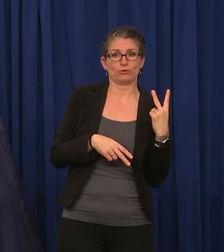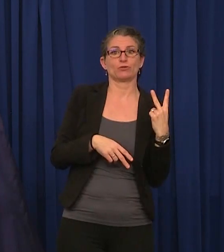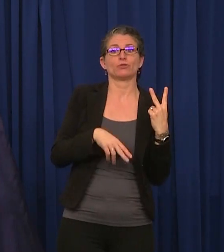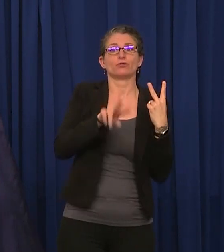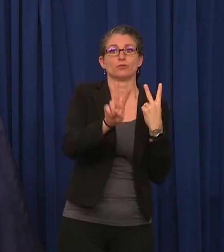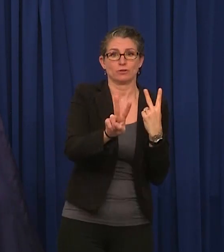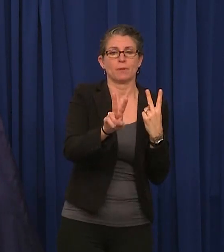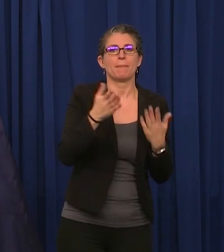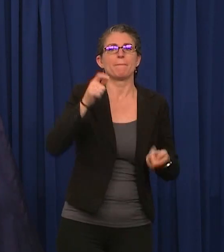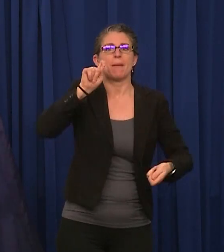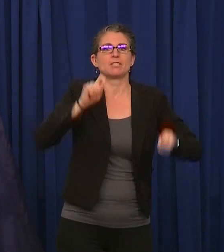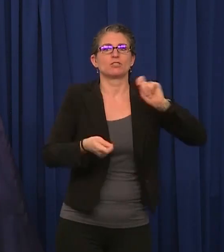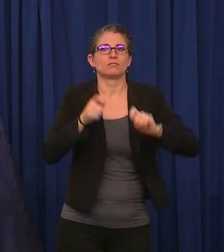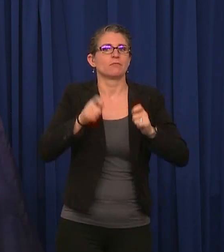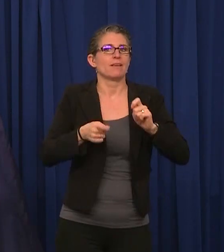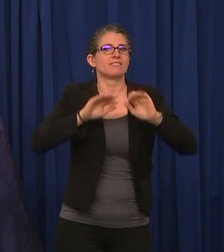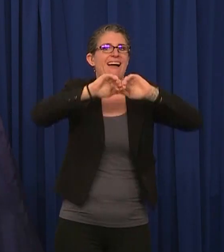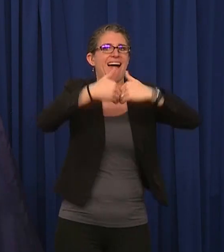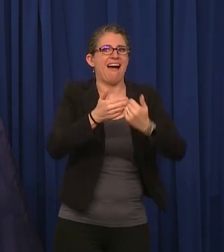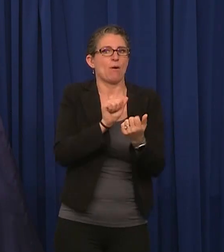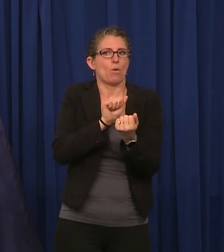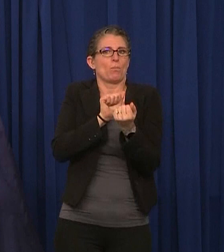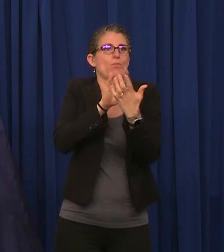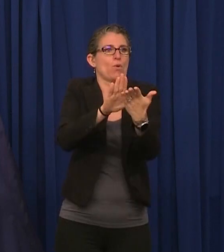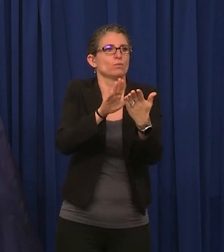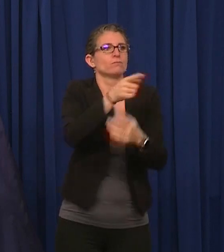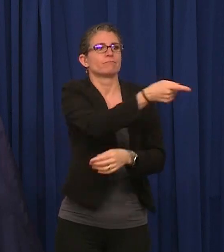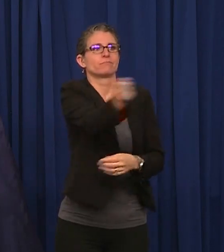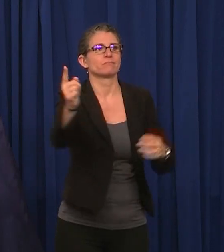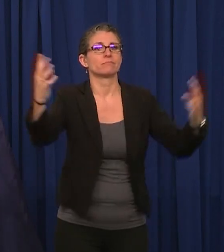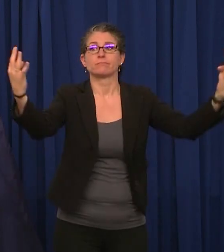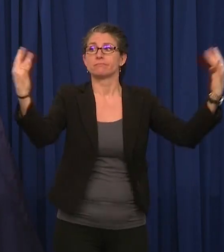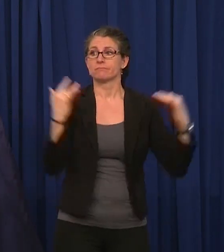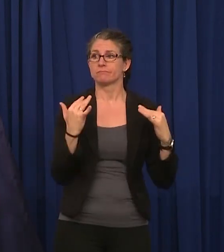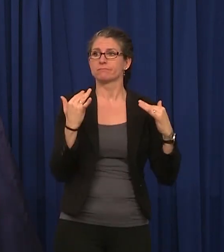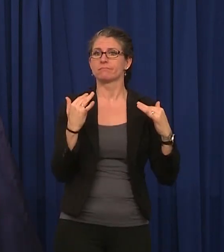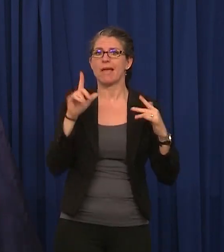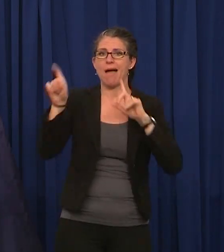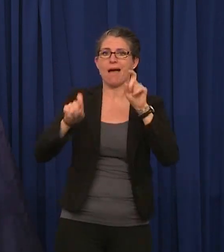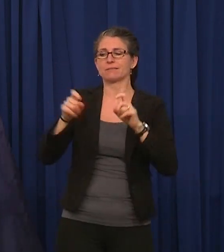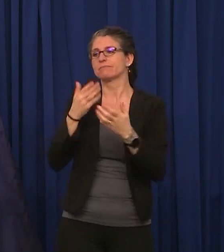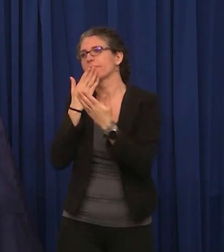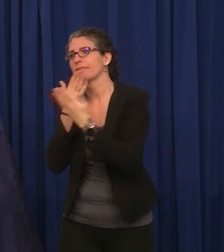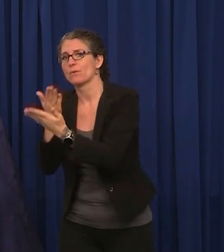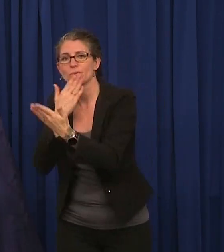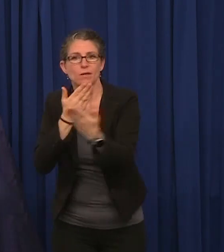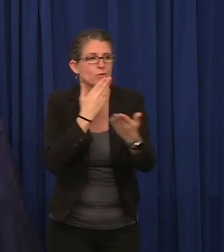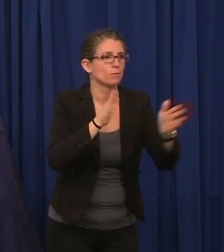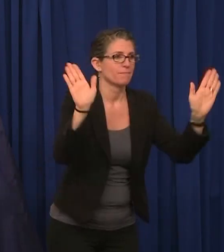in touch about all of that as we move forward. But thank you very much, everyone. Take care.